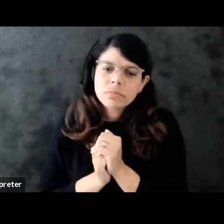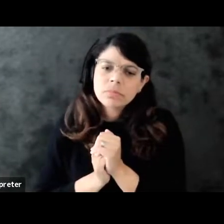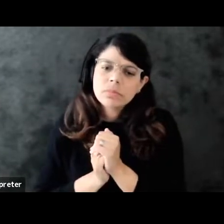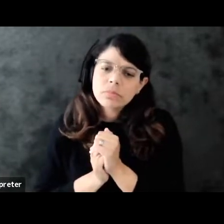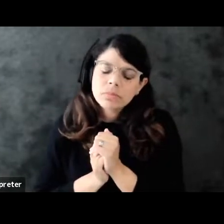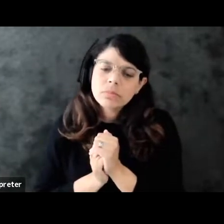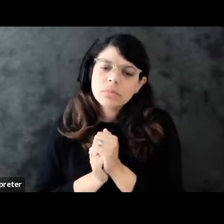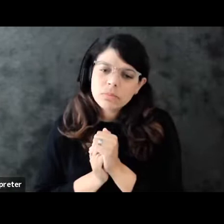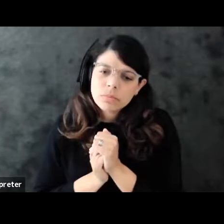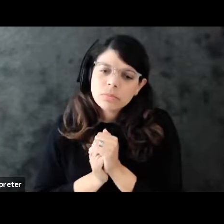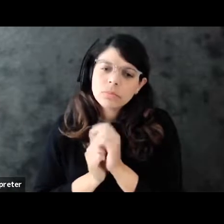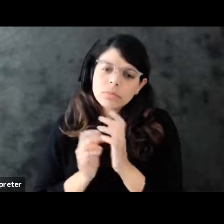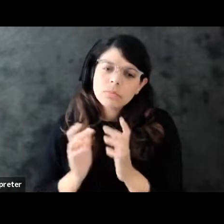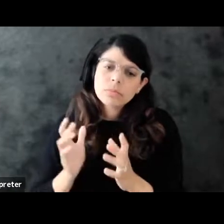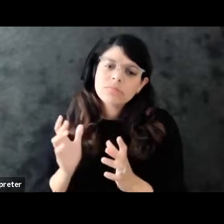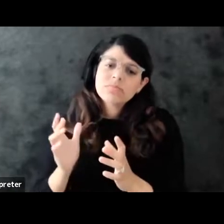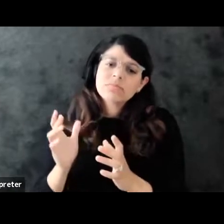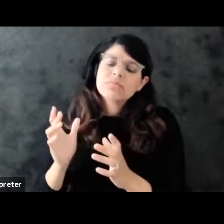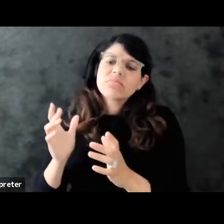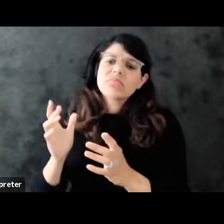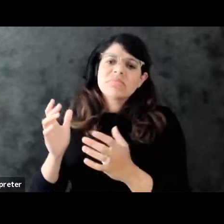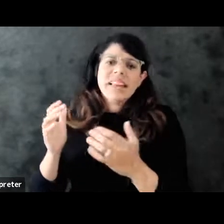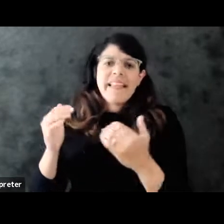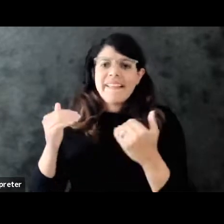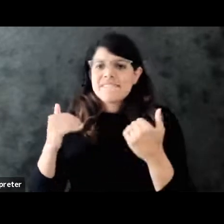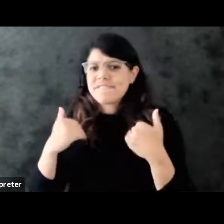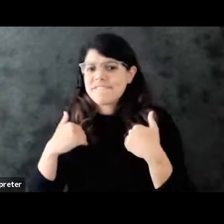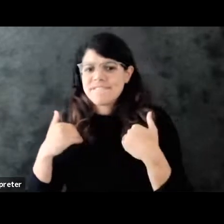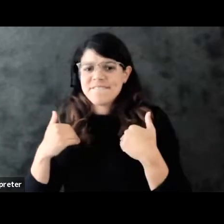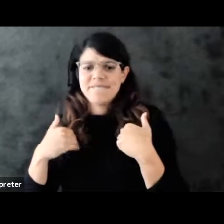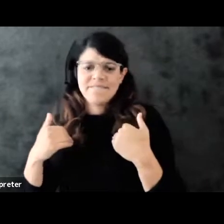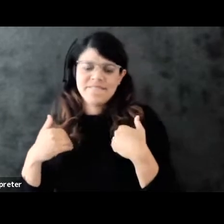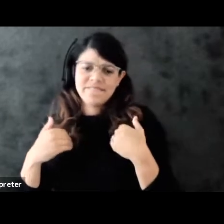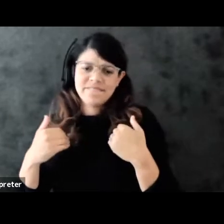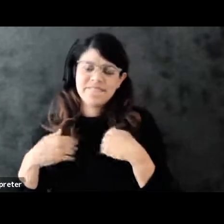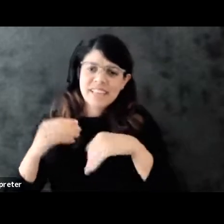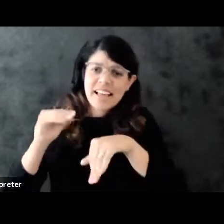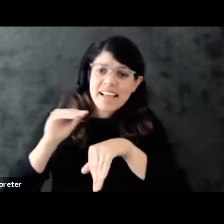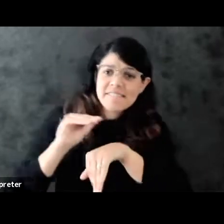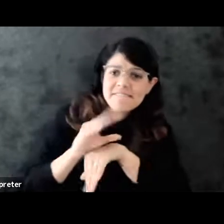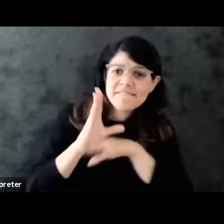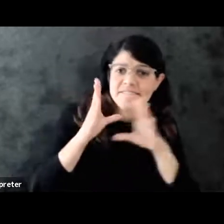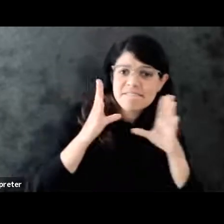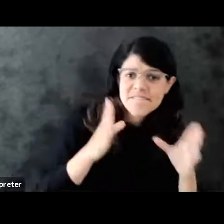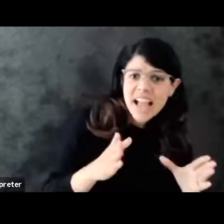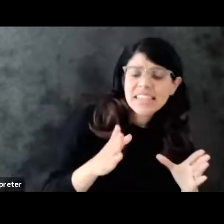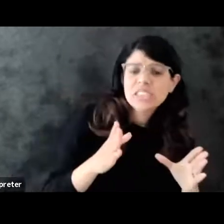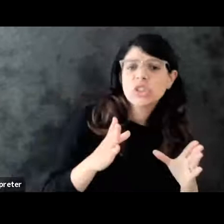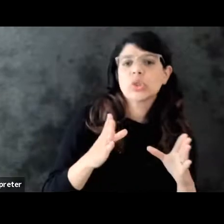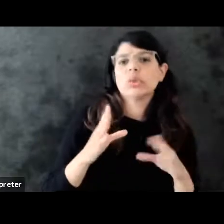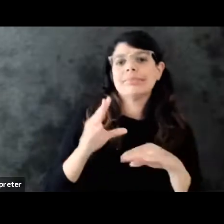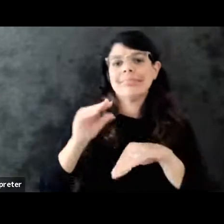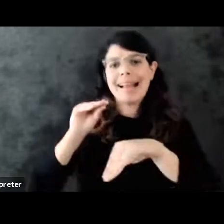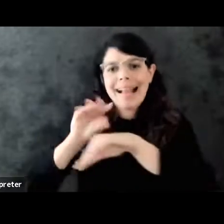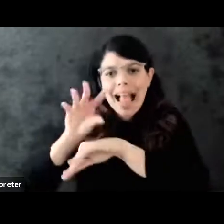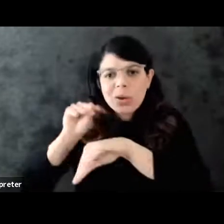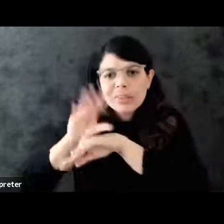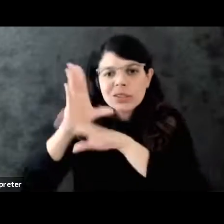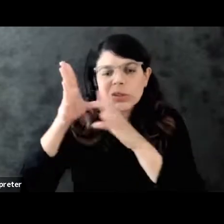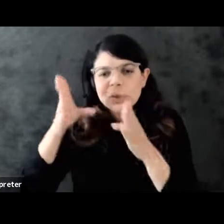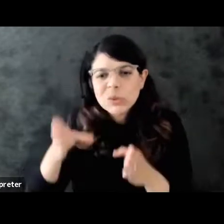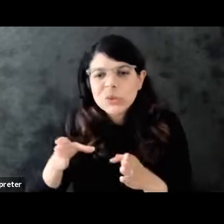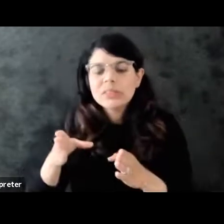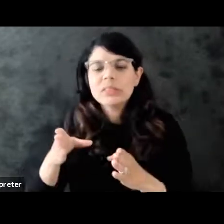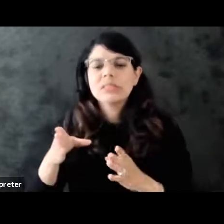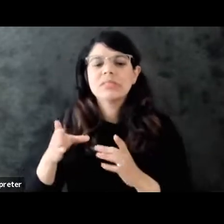come the advisors and the counselors and the people that are relied upon by politicians to put together legislation. You know what